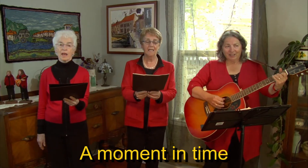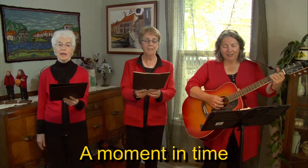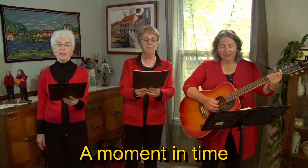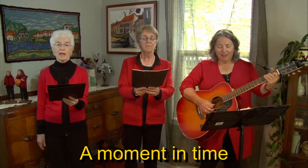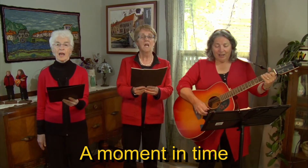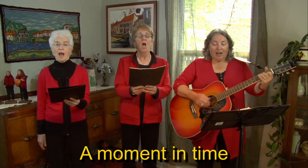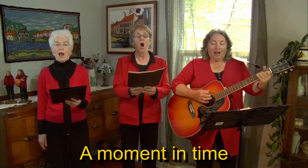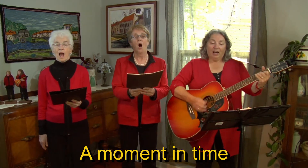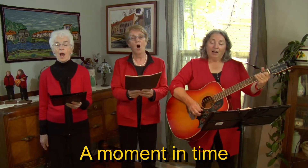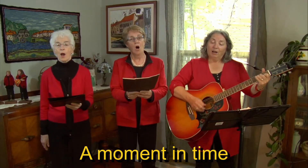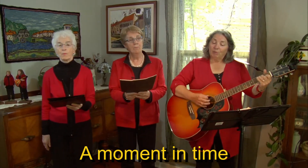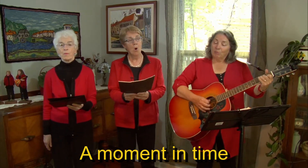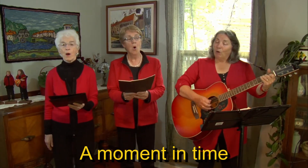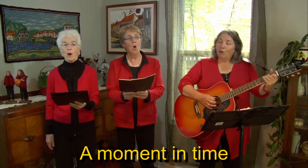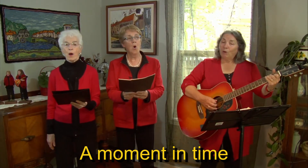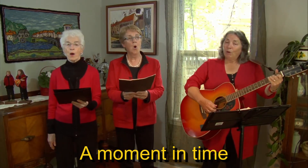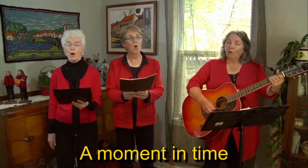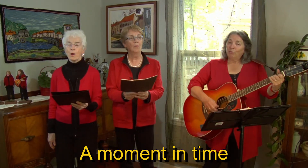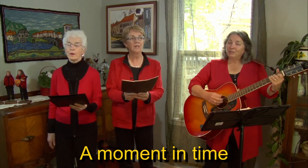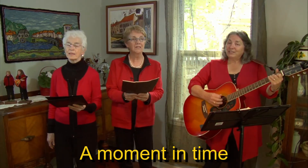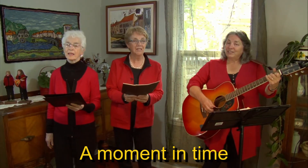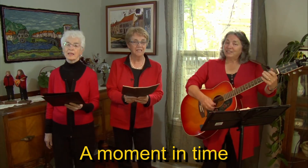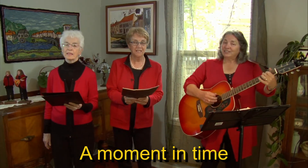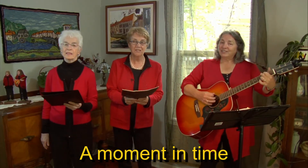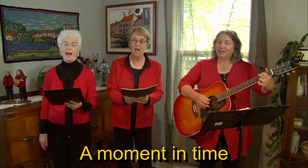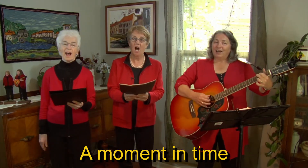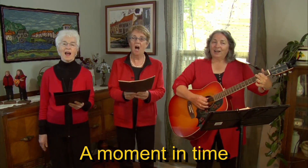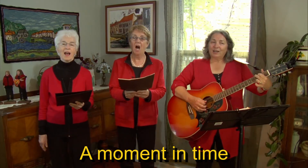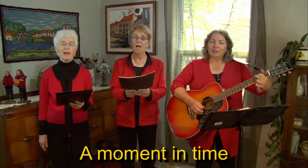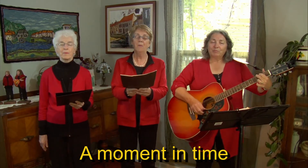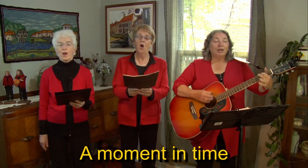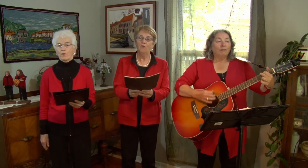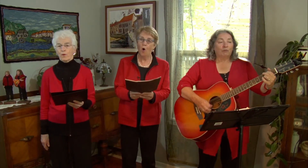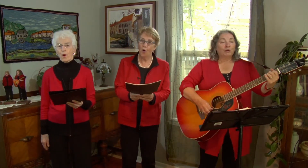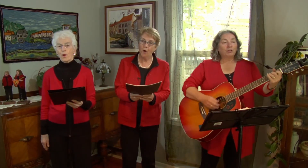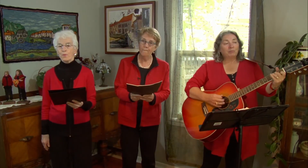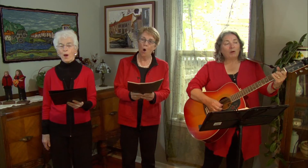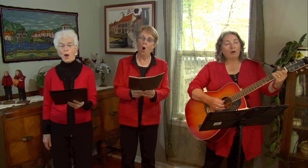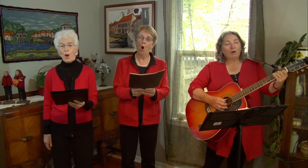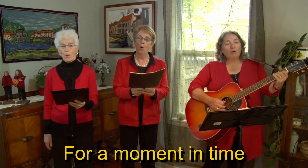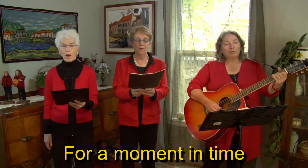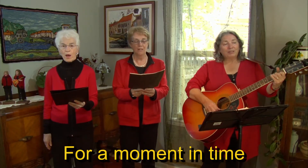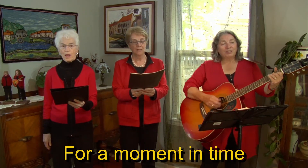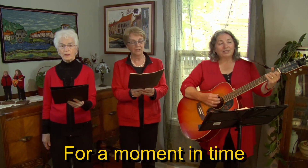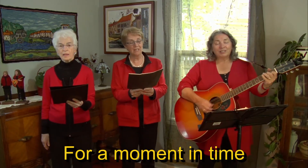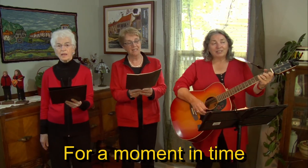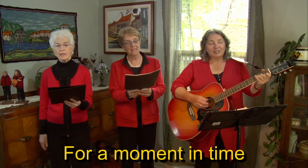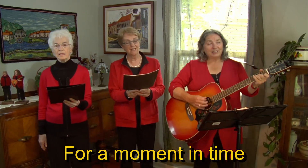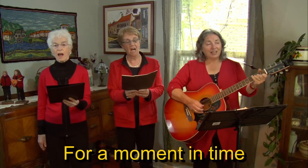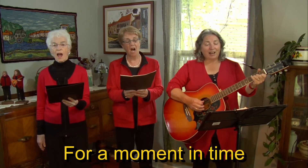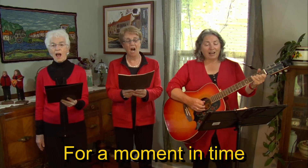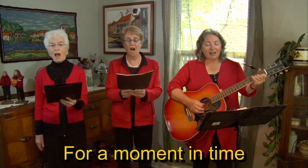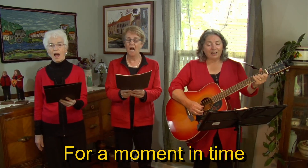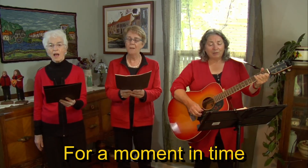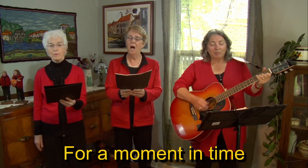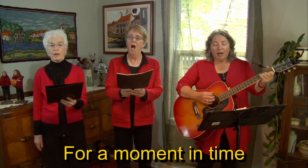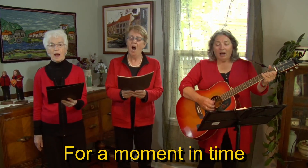day. A moment in time, for a moment in time,